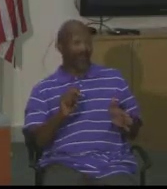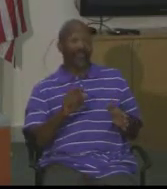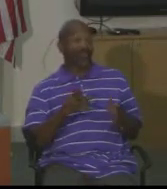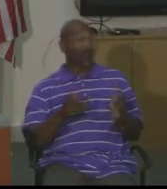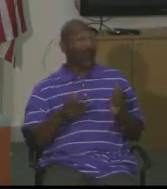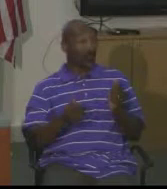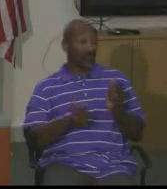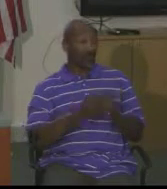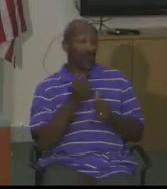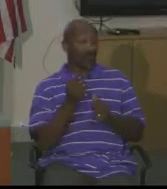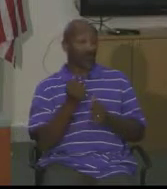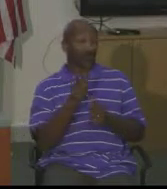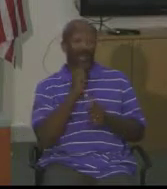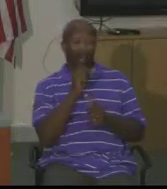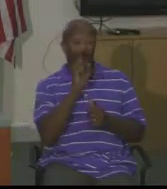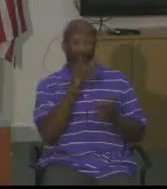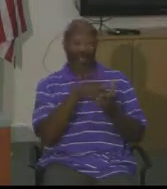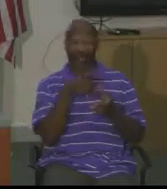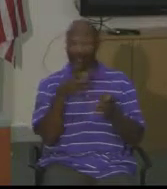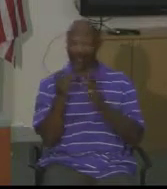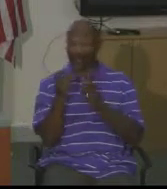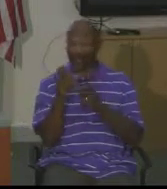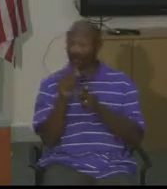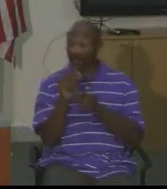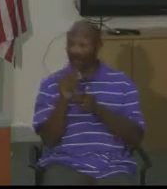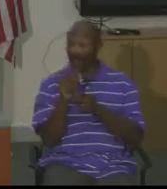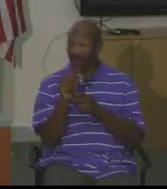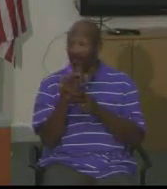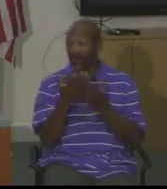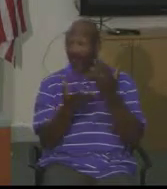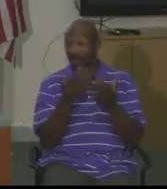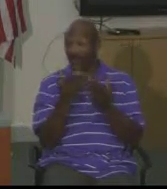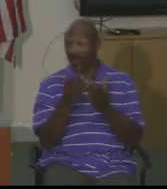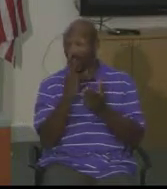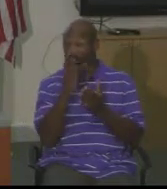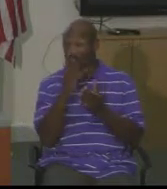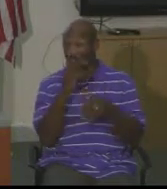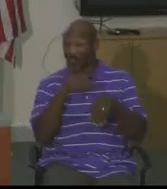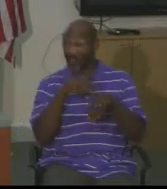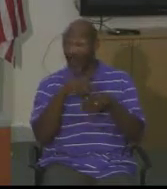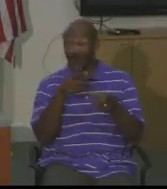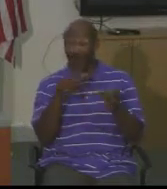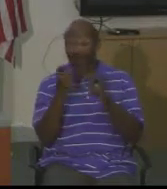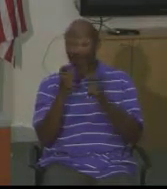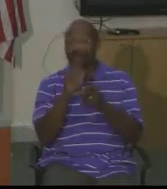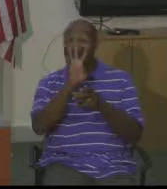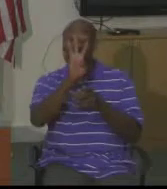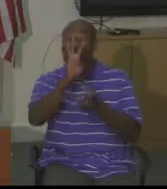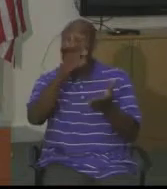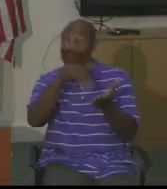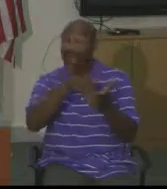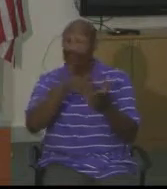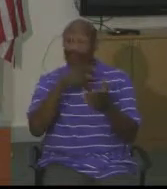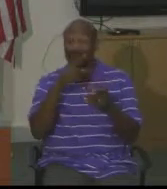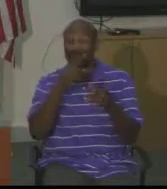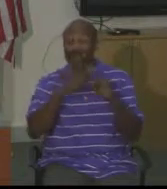most likely not 1,000 times faster, it's most likely 4,000 times